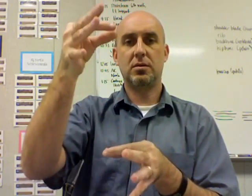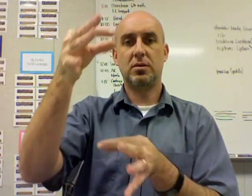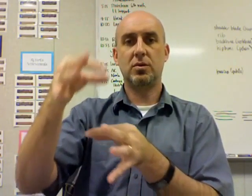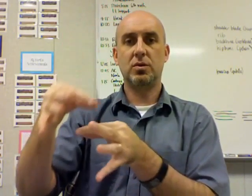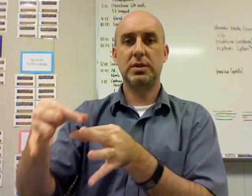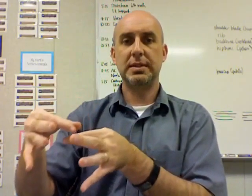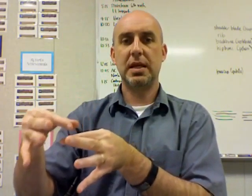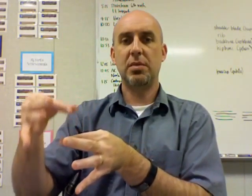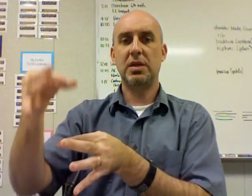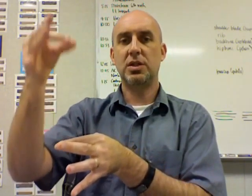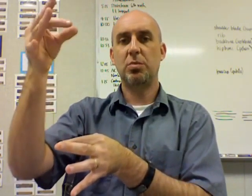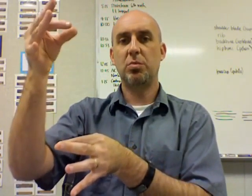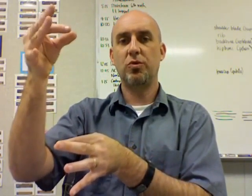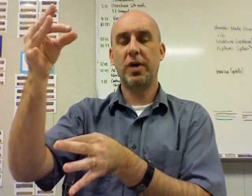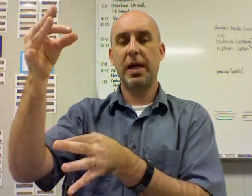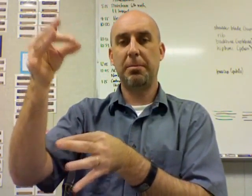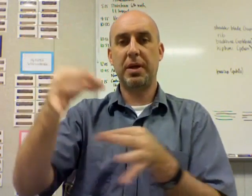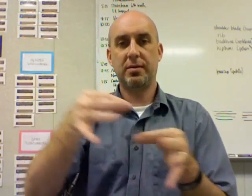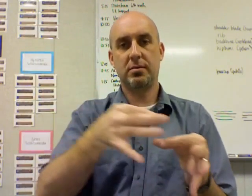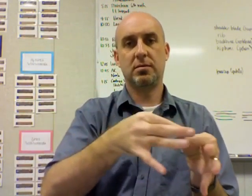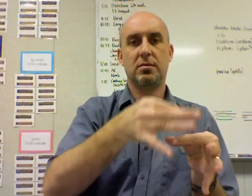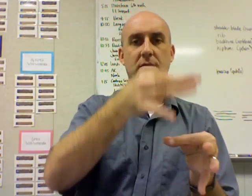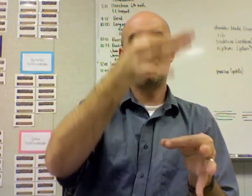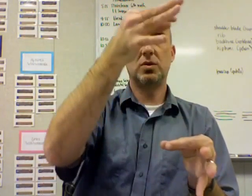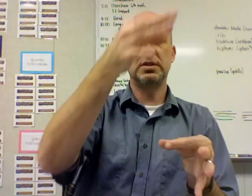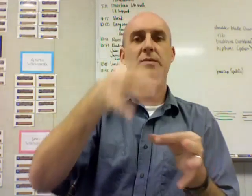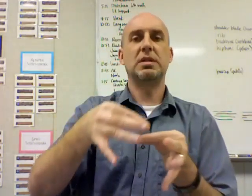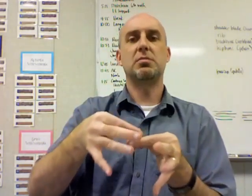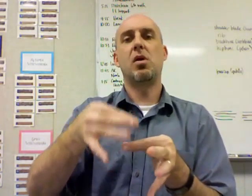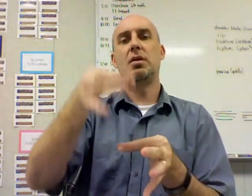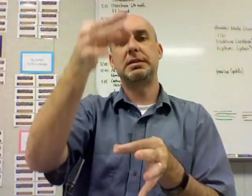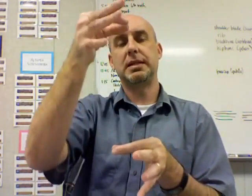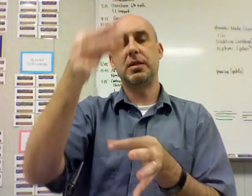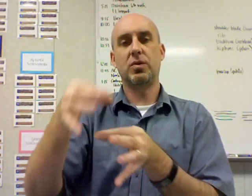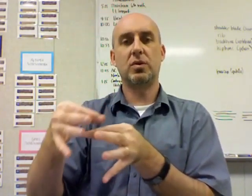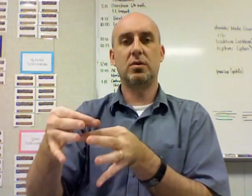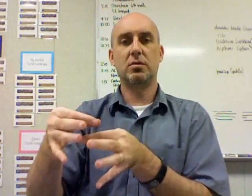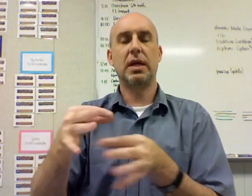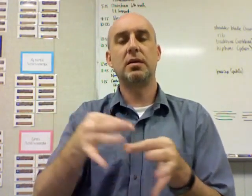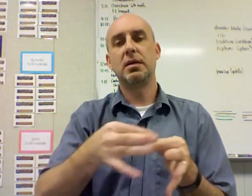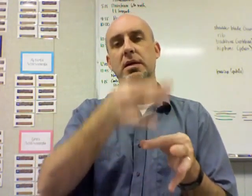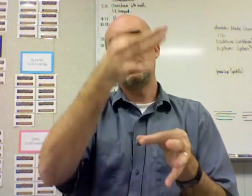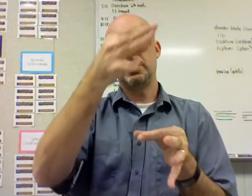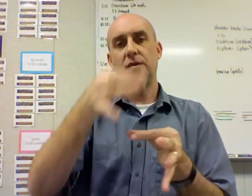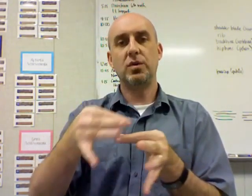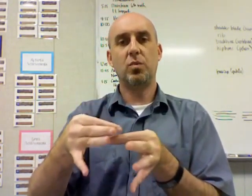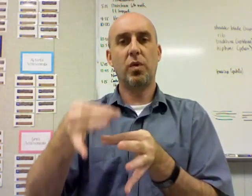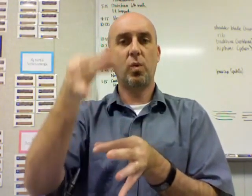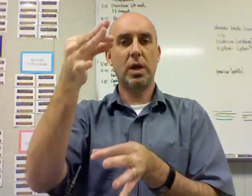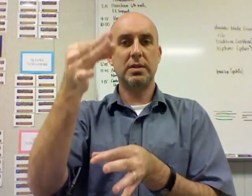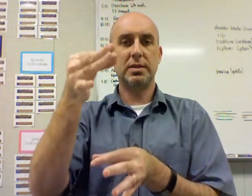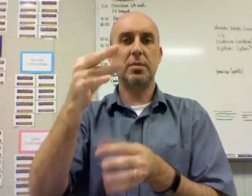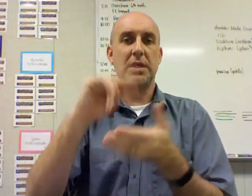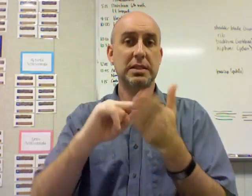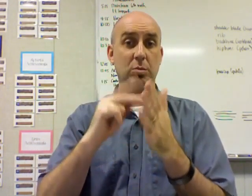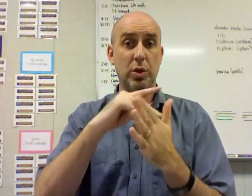you use the same hand shape and move up. You're showing something small and cylindrical. Okay. If you do it more than once, that means the